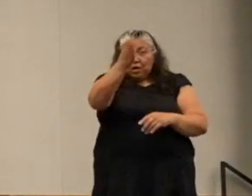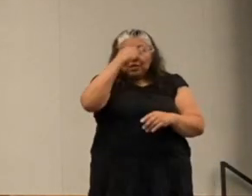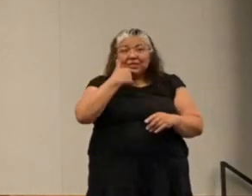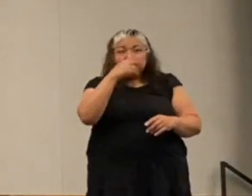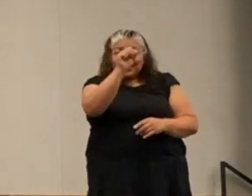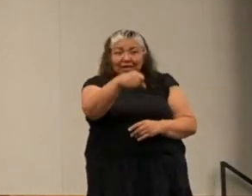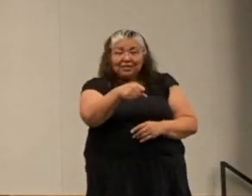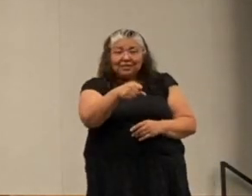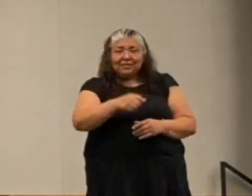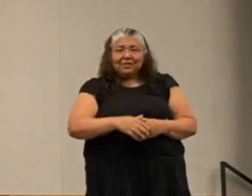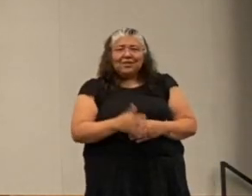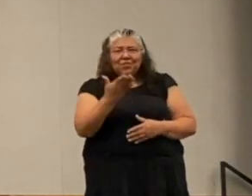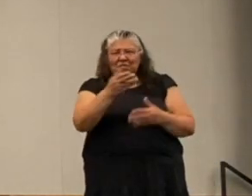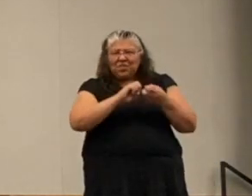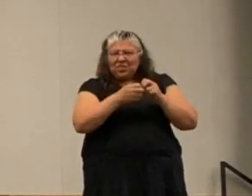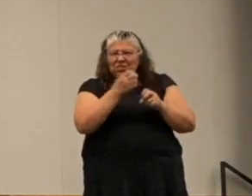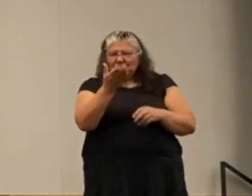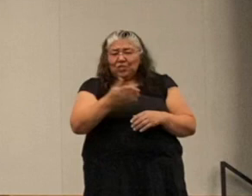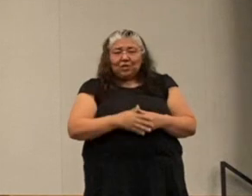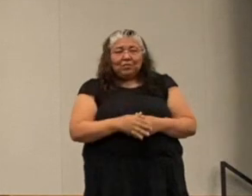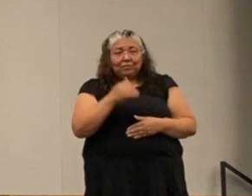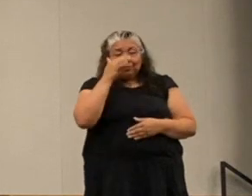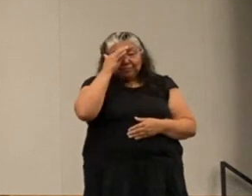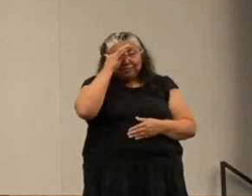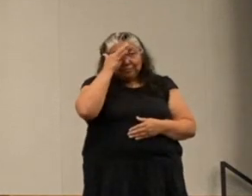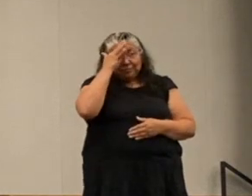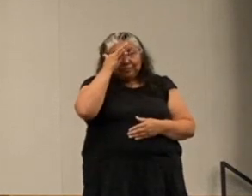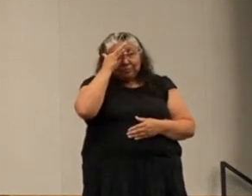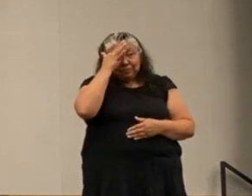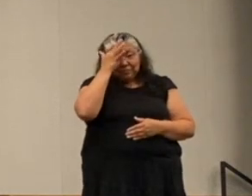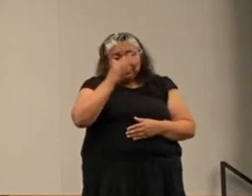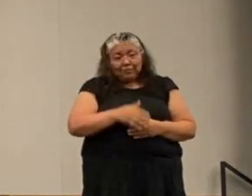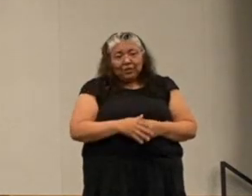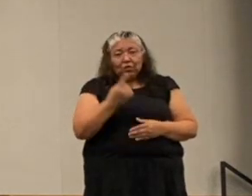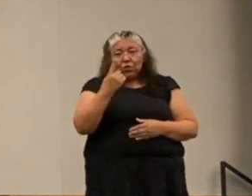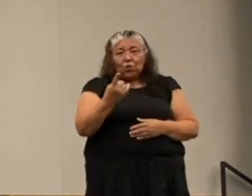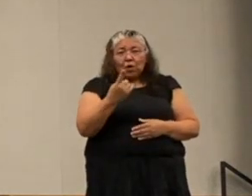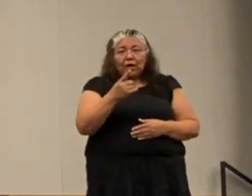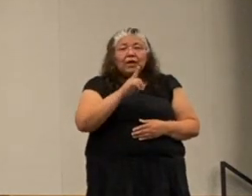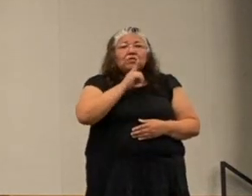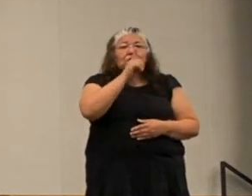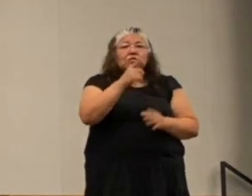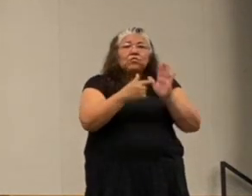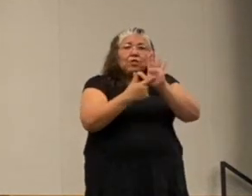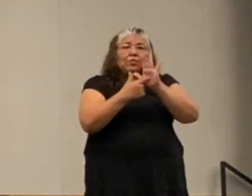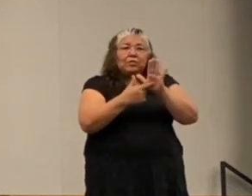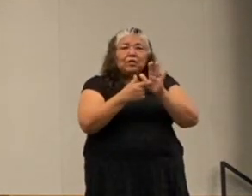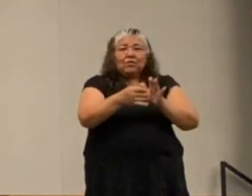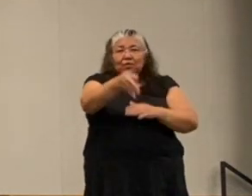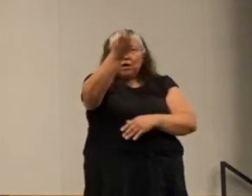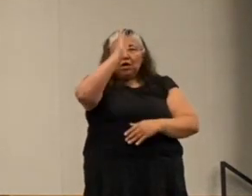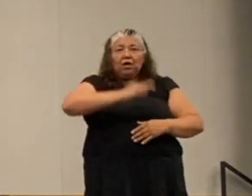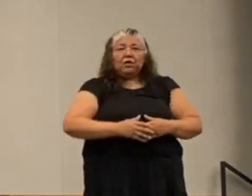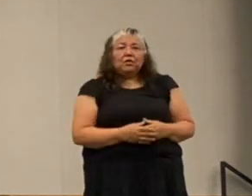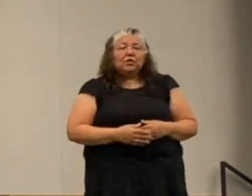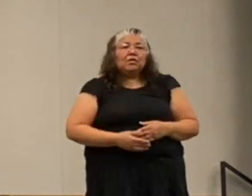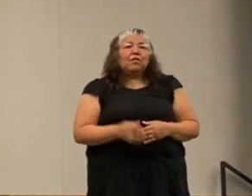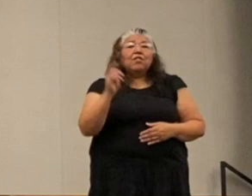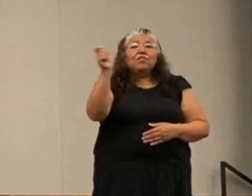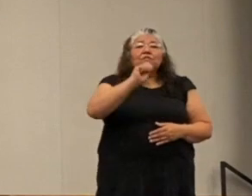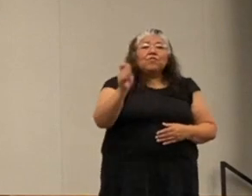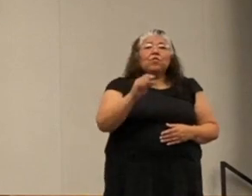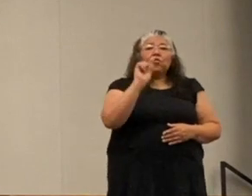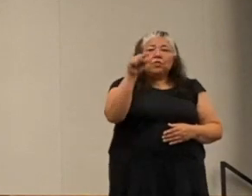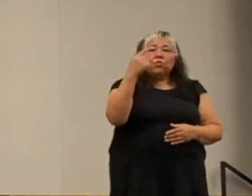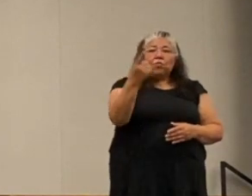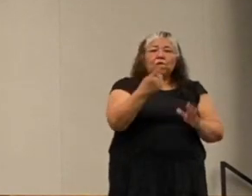yes. There's an issue there, right? There is one legitimate representation of God, and therefore only